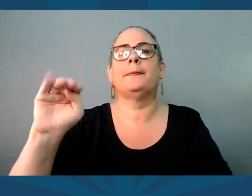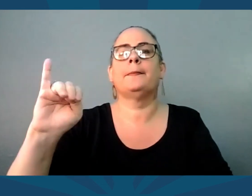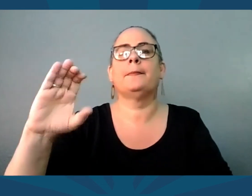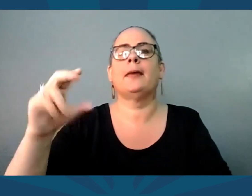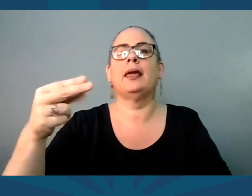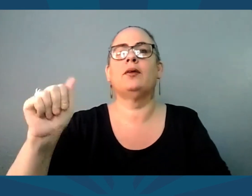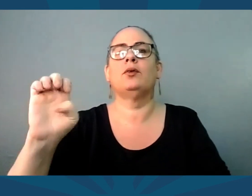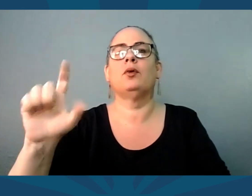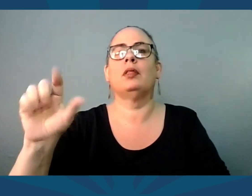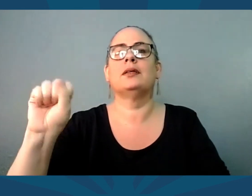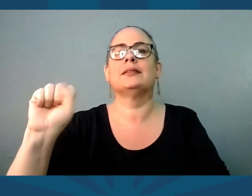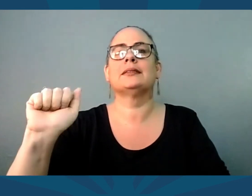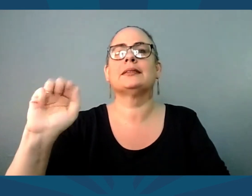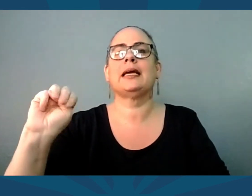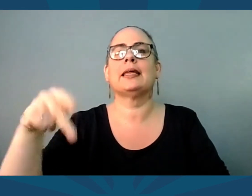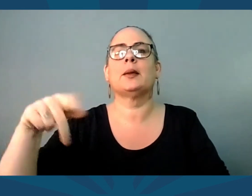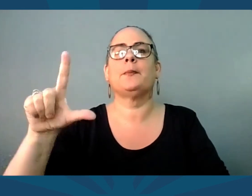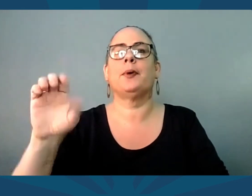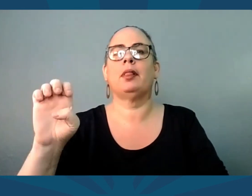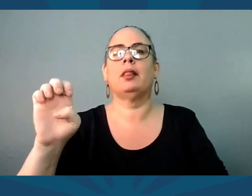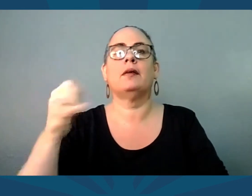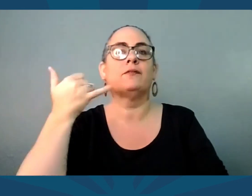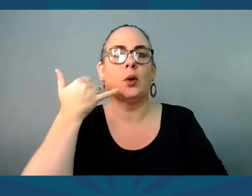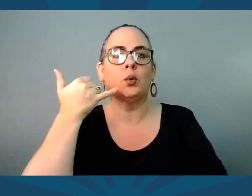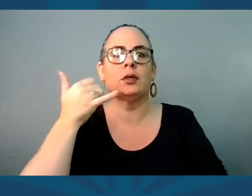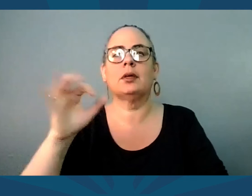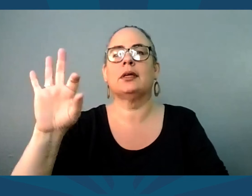Navajo, Michael Sample,